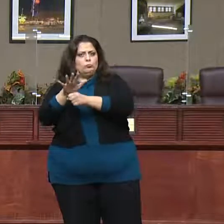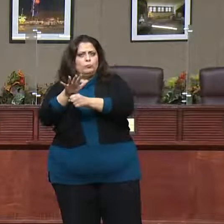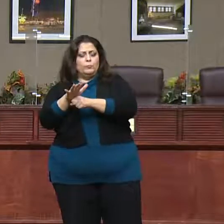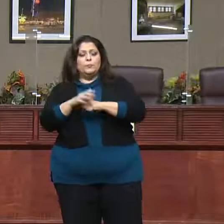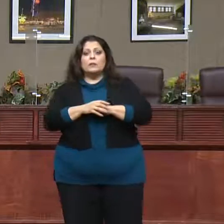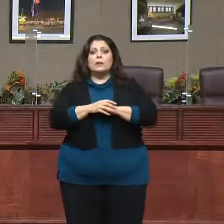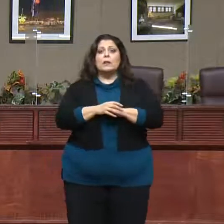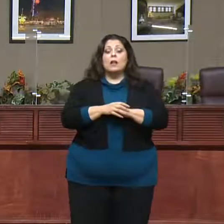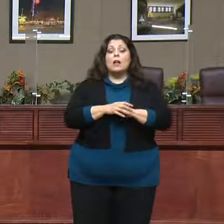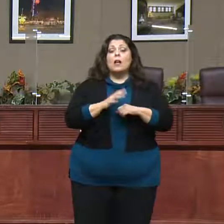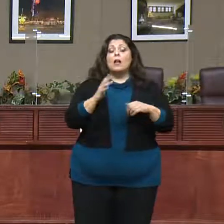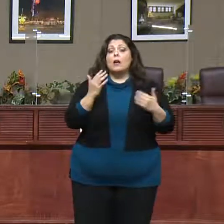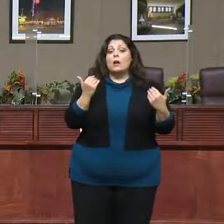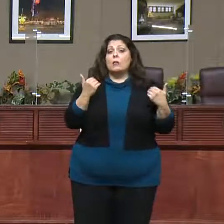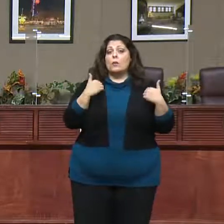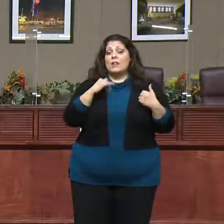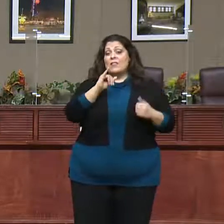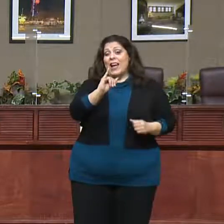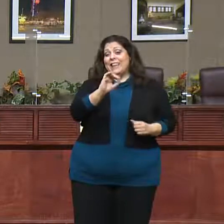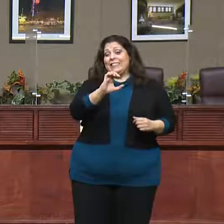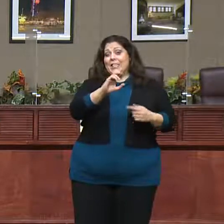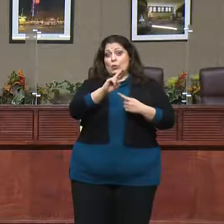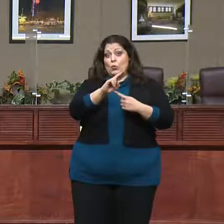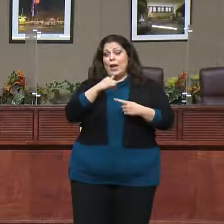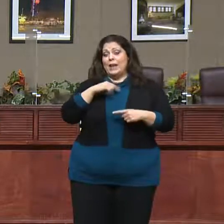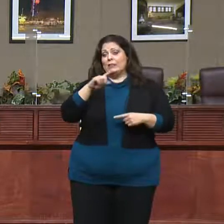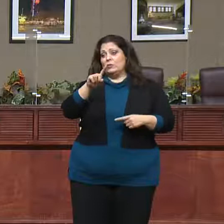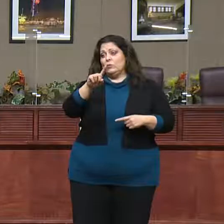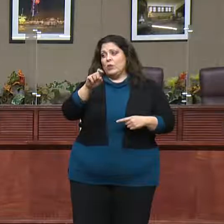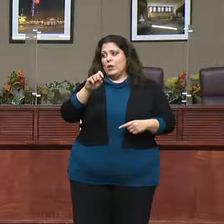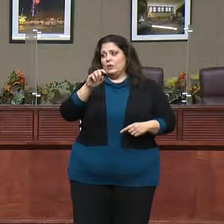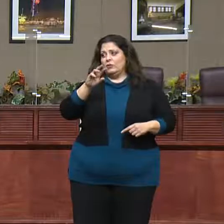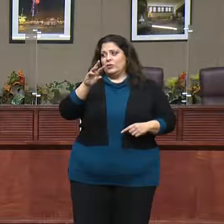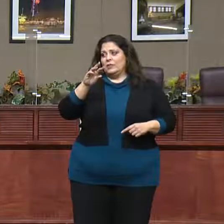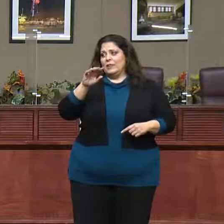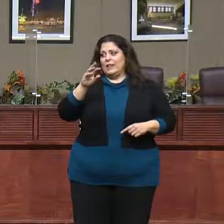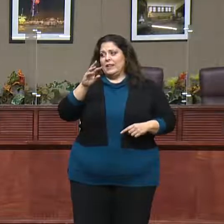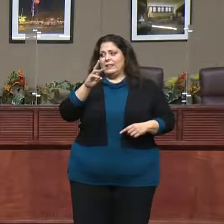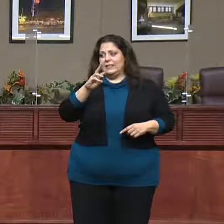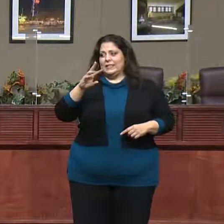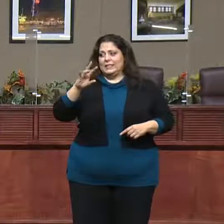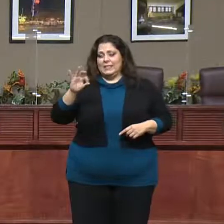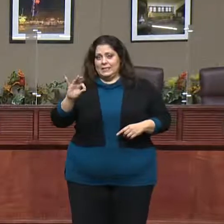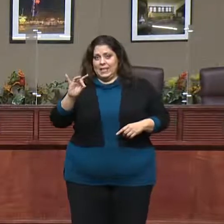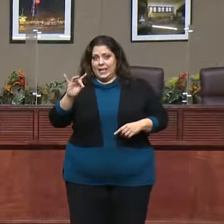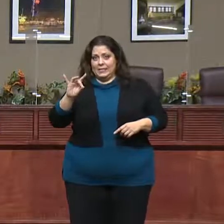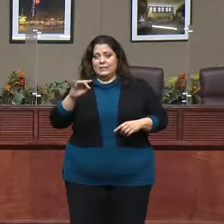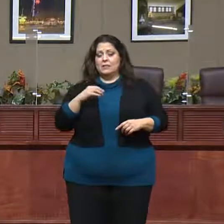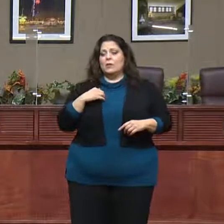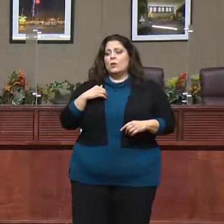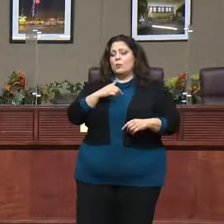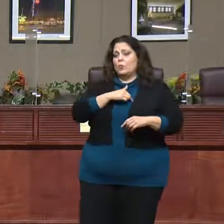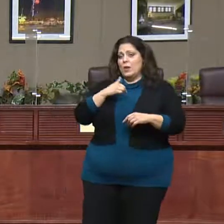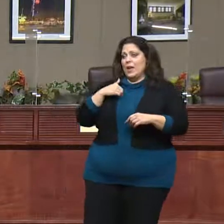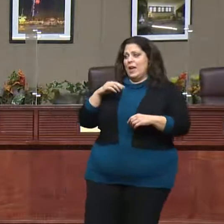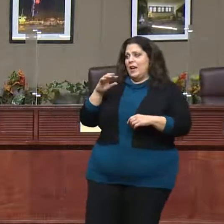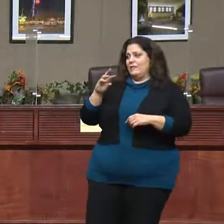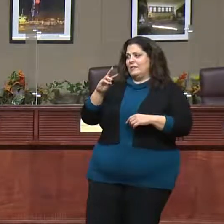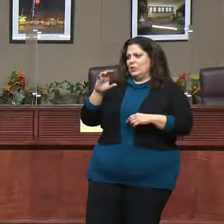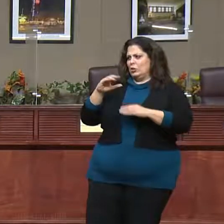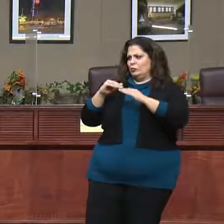167 beds available in ICU. We have 678 ventilators on site,